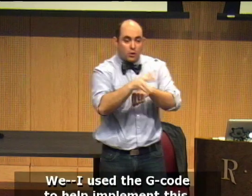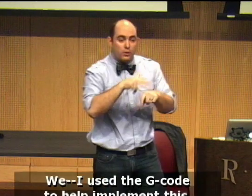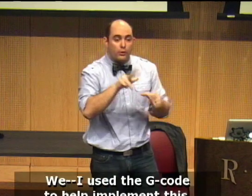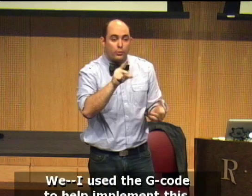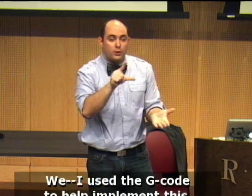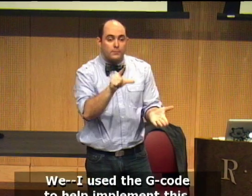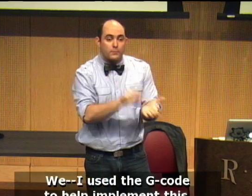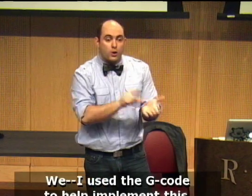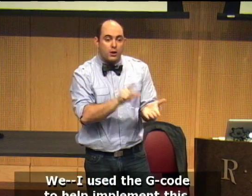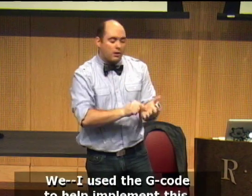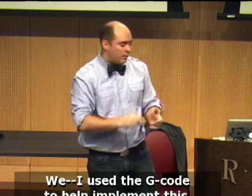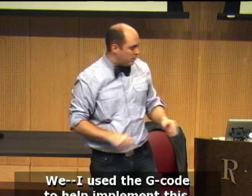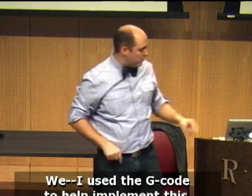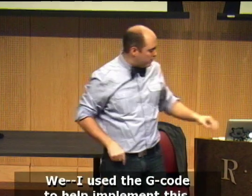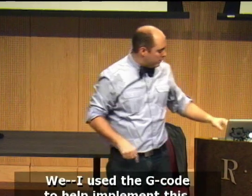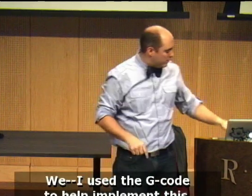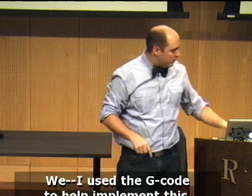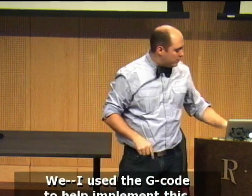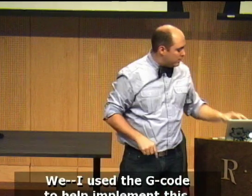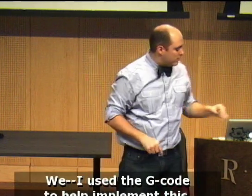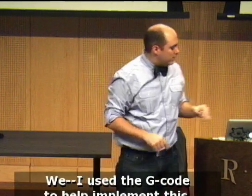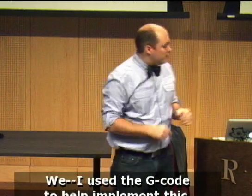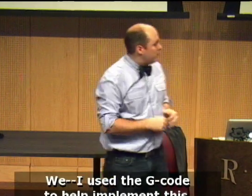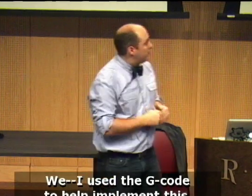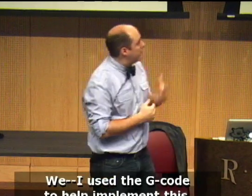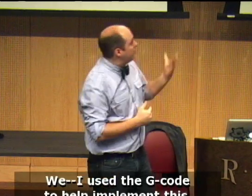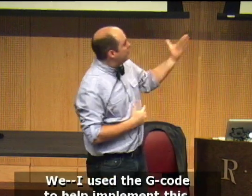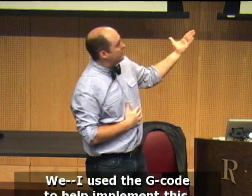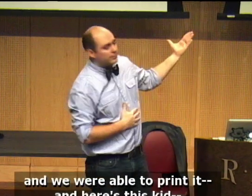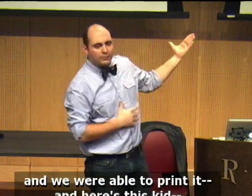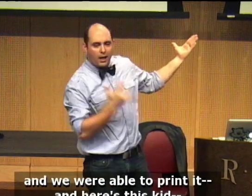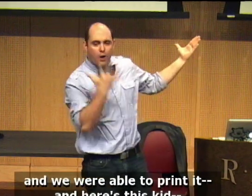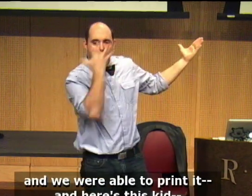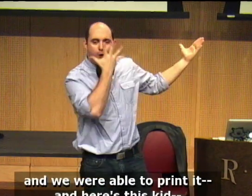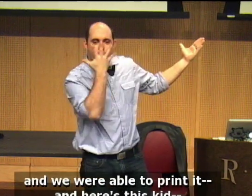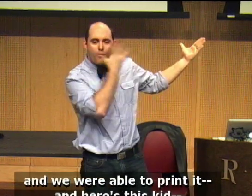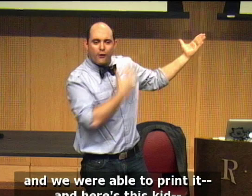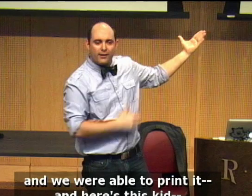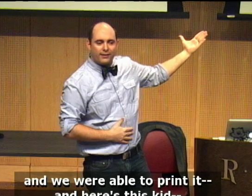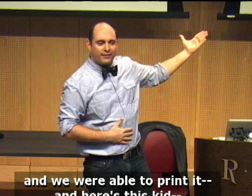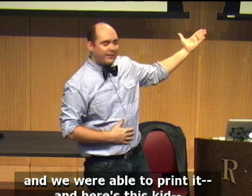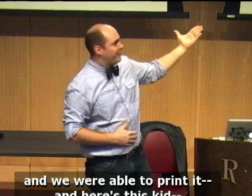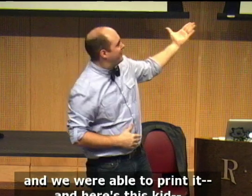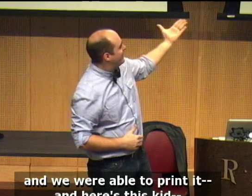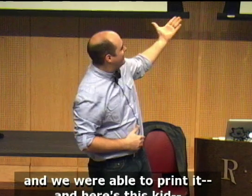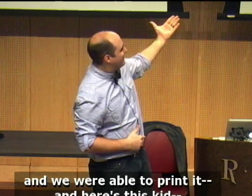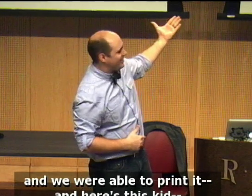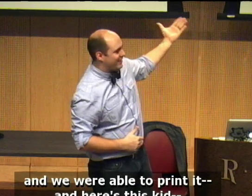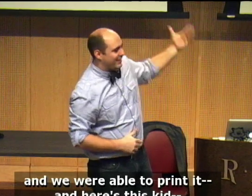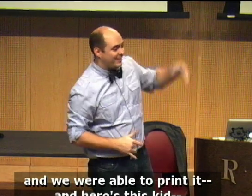I used the G code to help implement this, and we were able to print it. And here's this